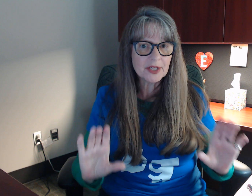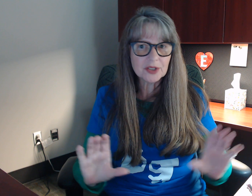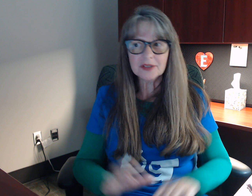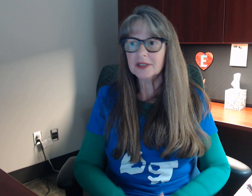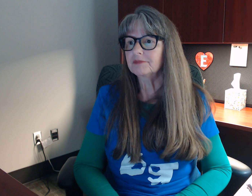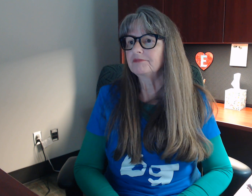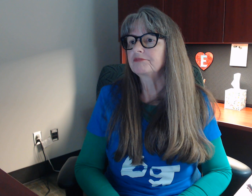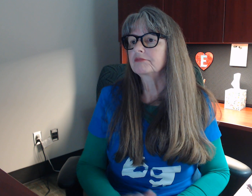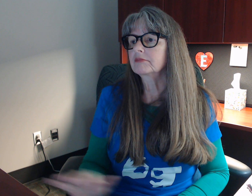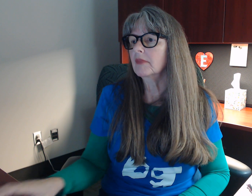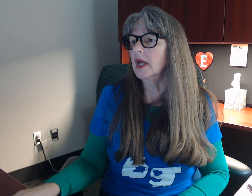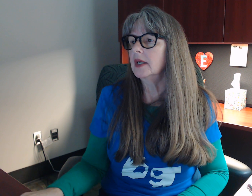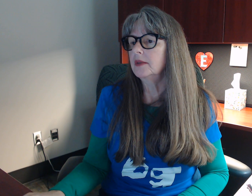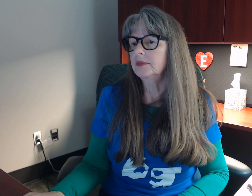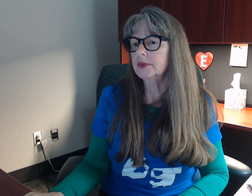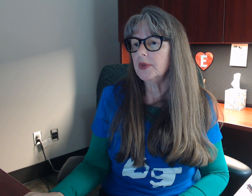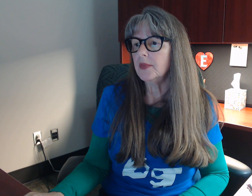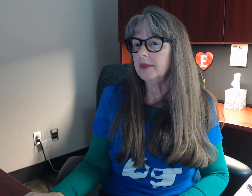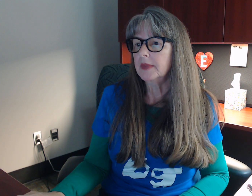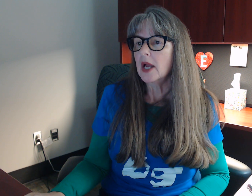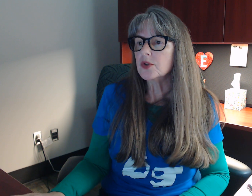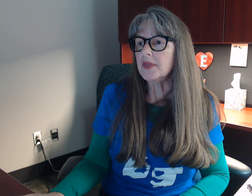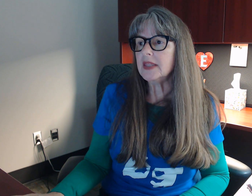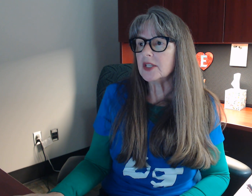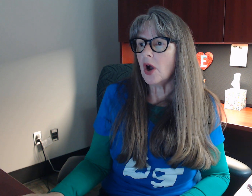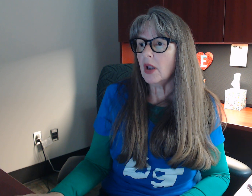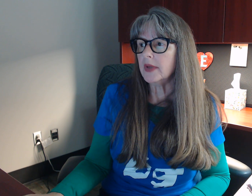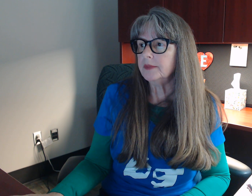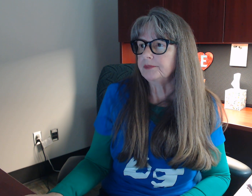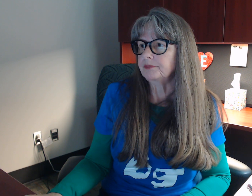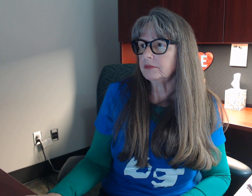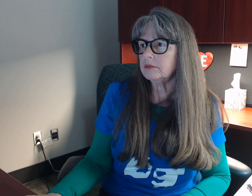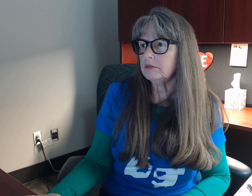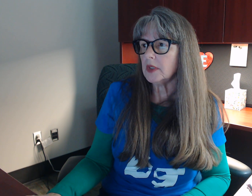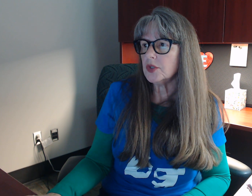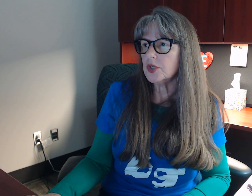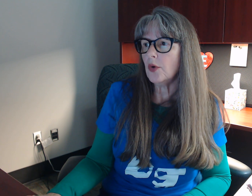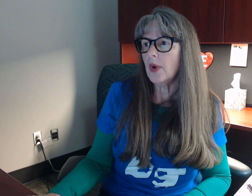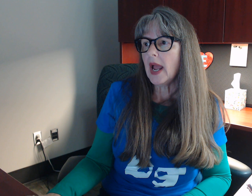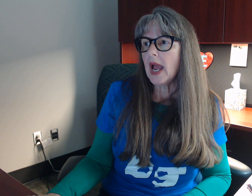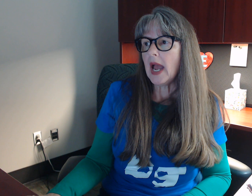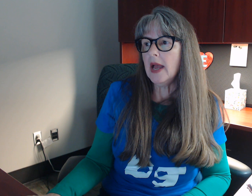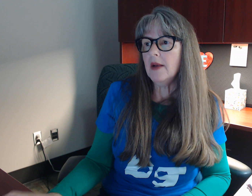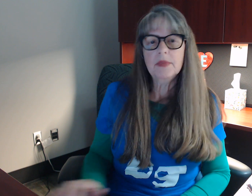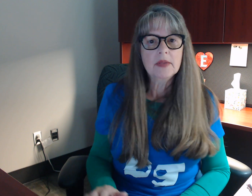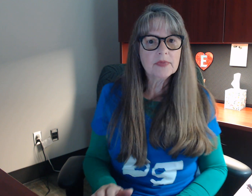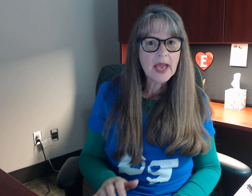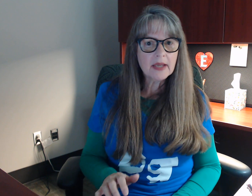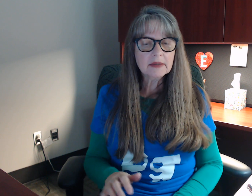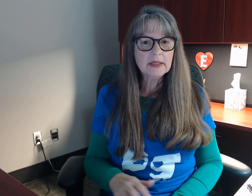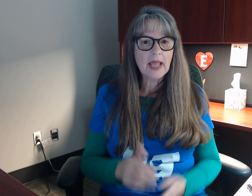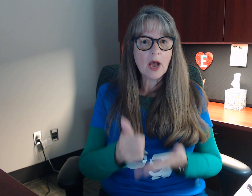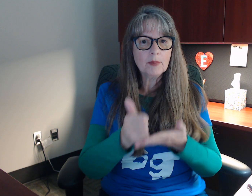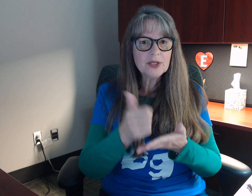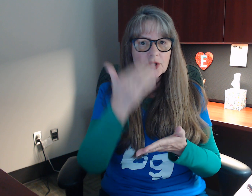decorations. So anyway, so I think that's all of it. So that helped me to know that